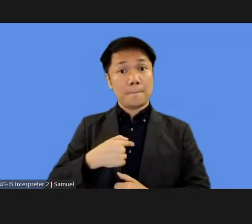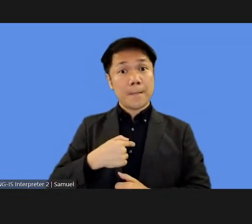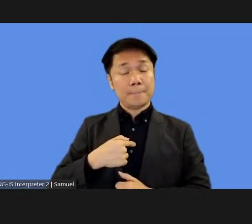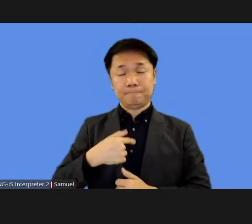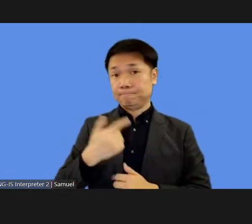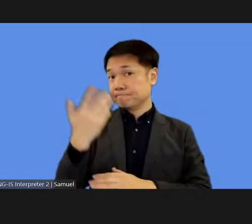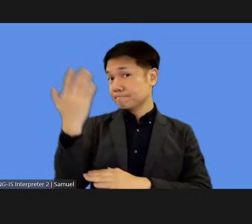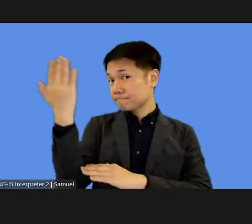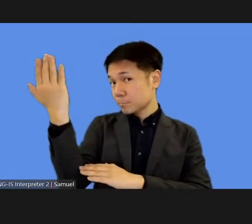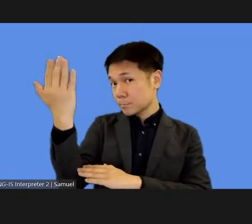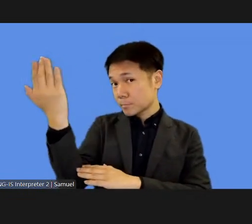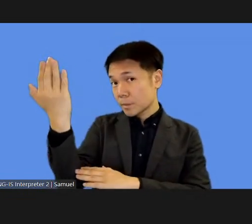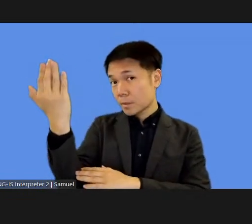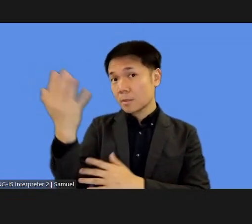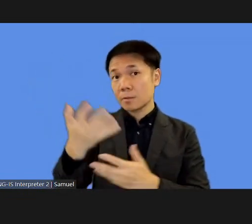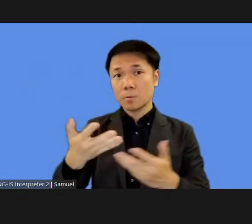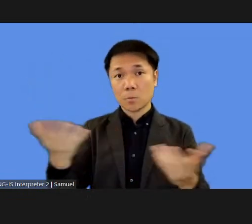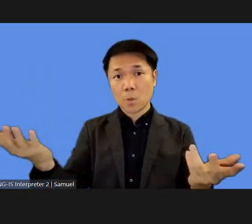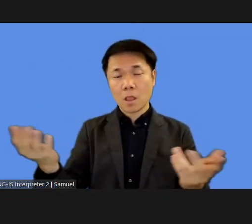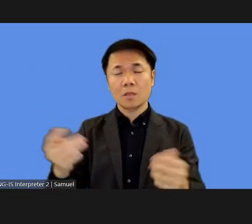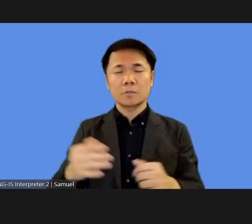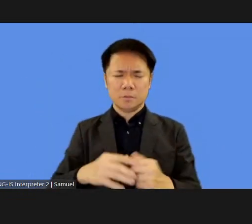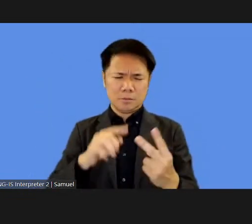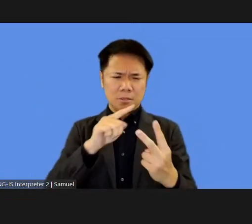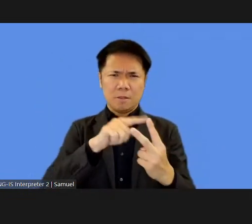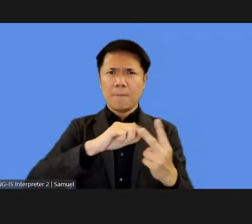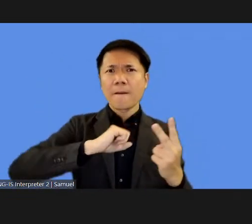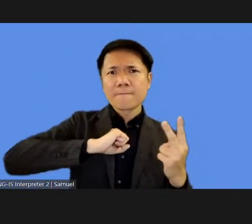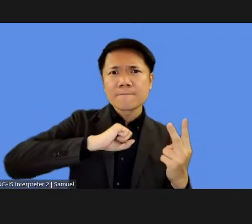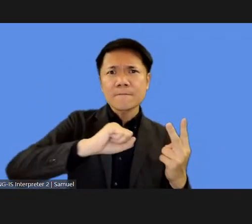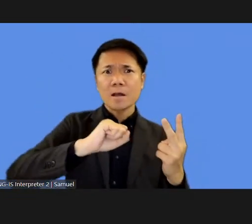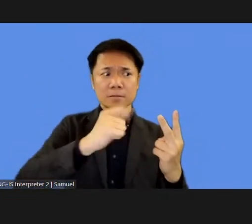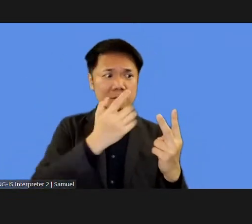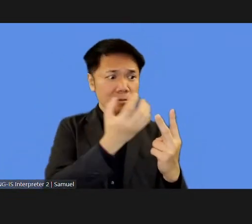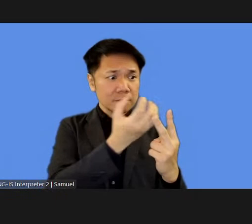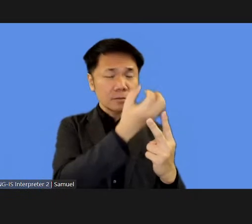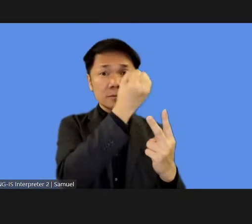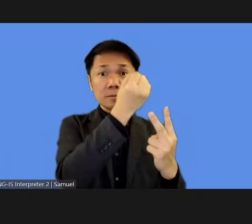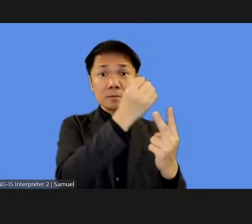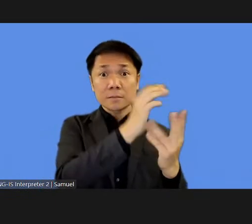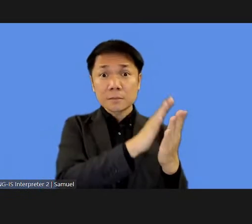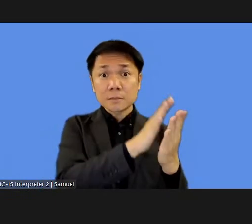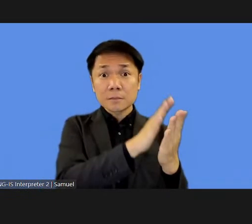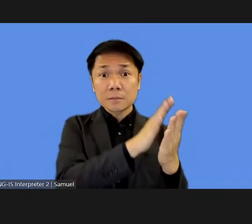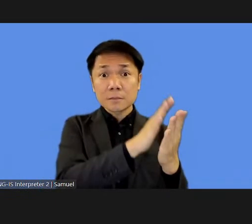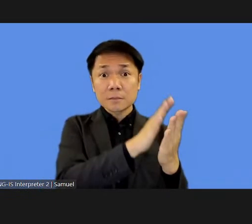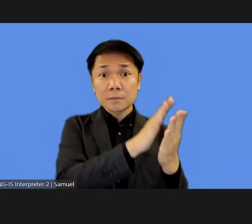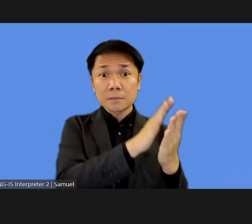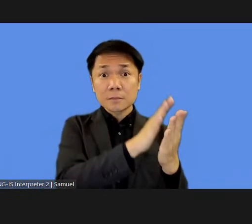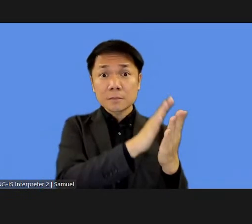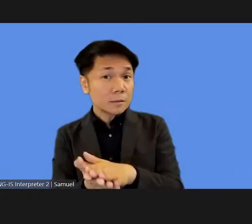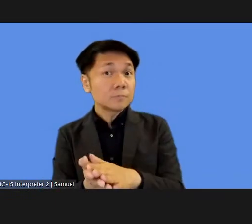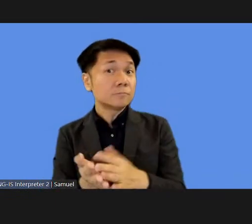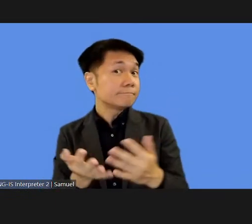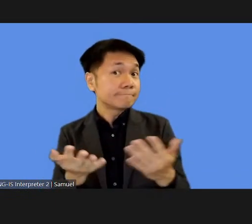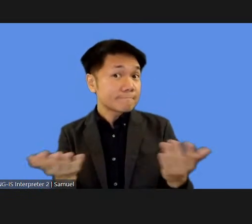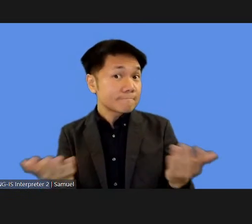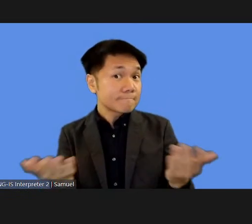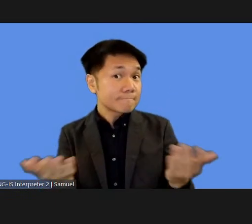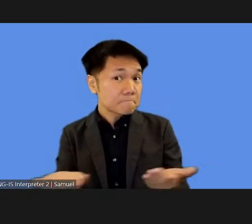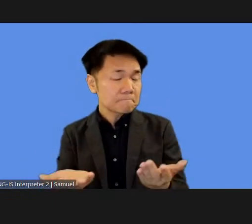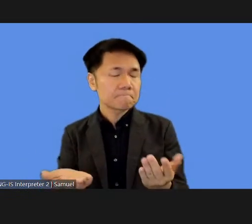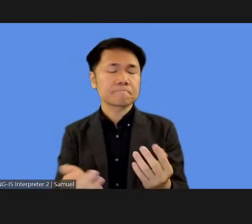ensuring that we have an accelerated process in this implementation is, again, to bring it